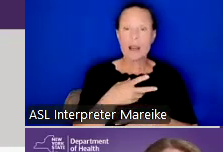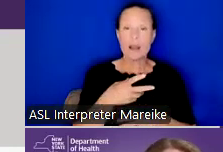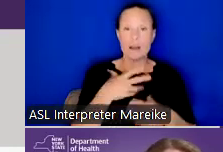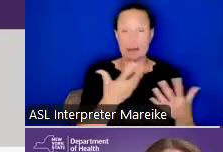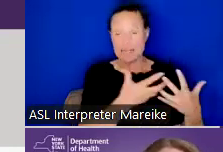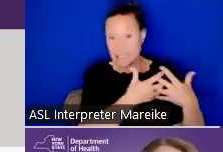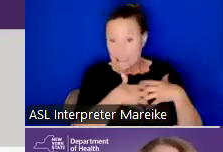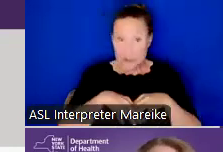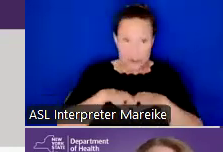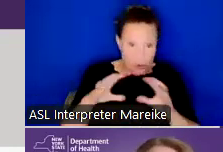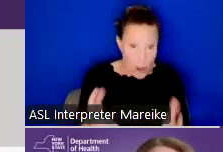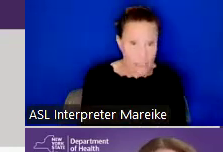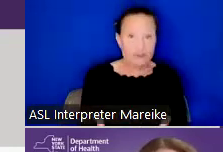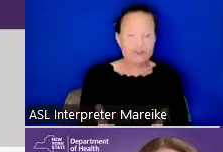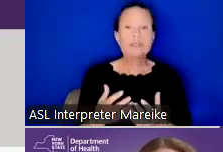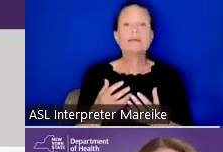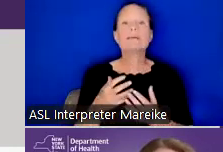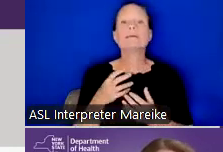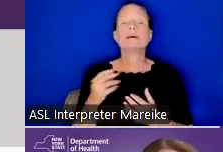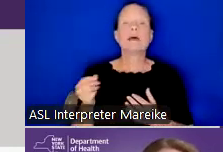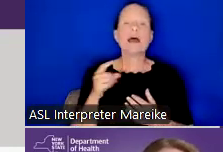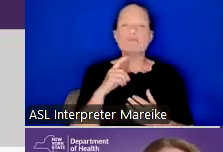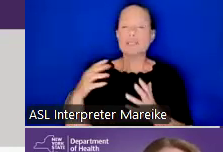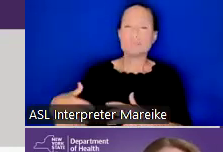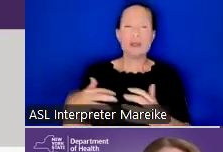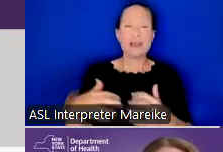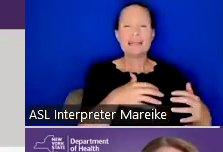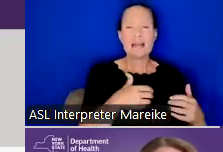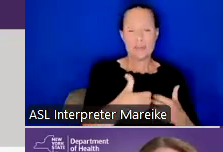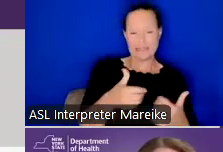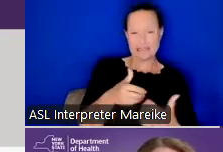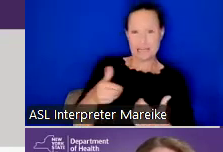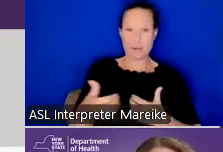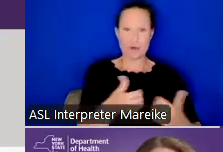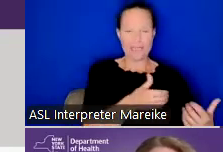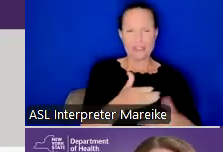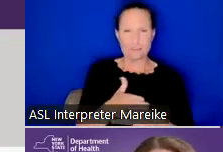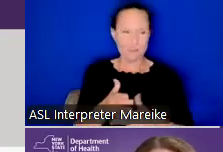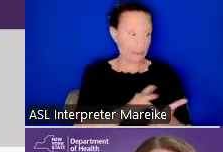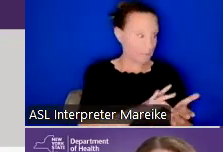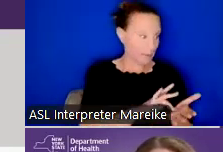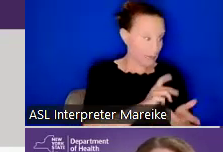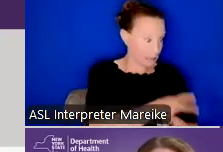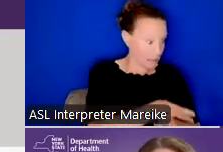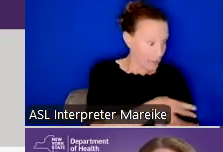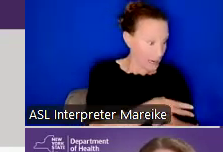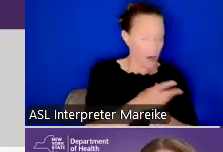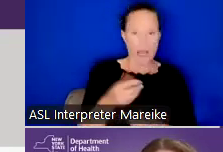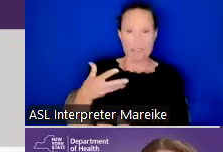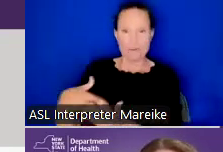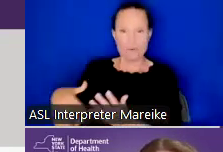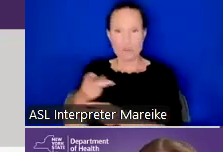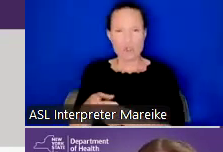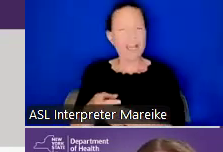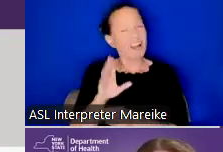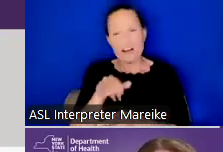connecting, I guess breaking down the silos between medical and social care services, we have to